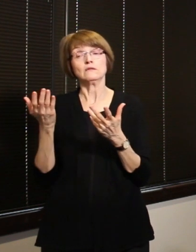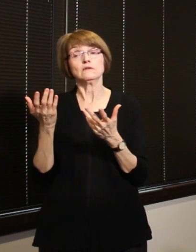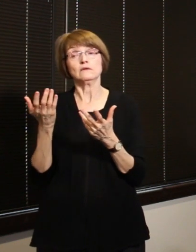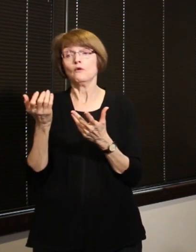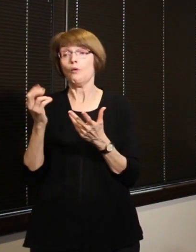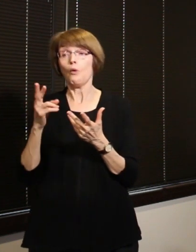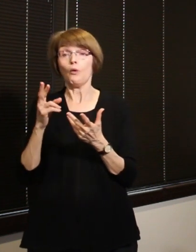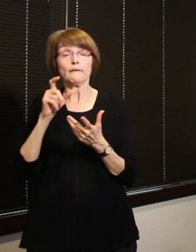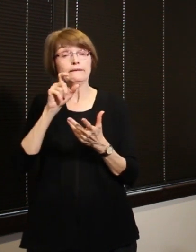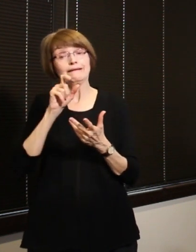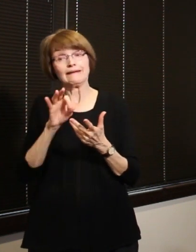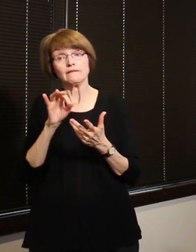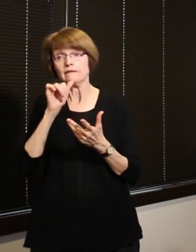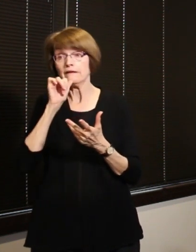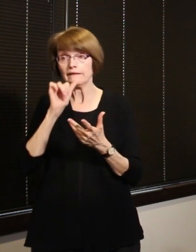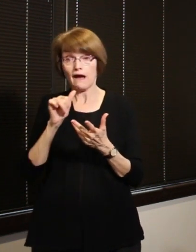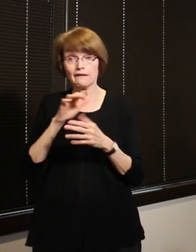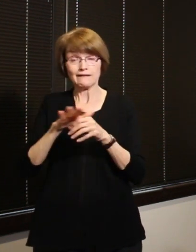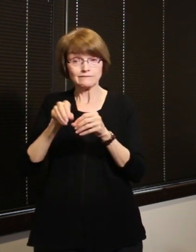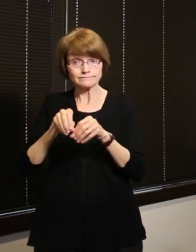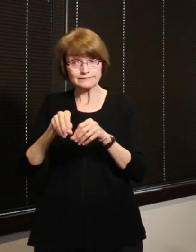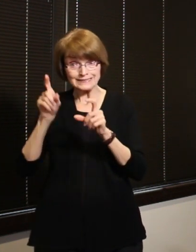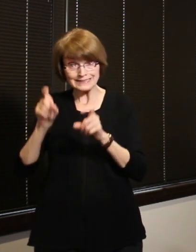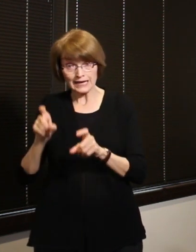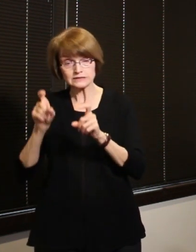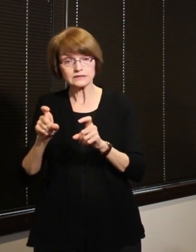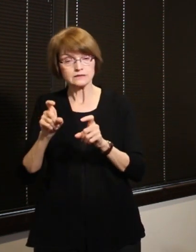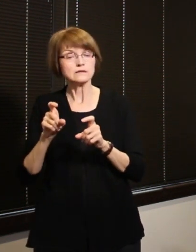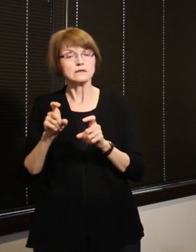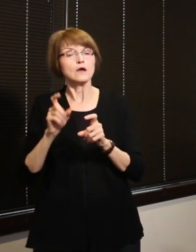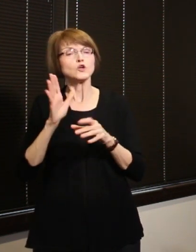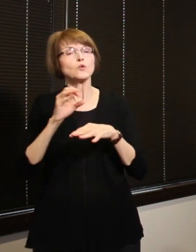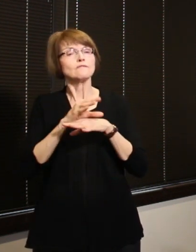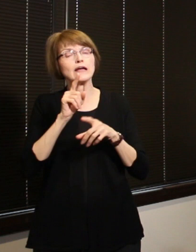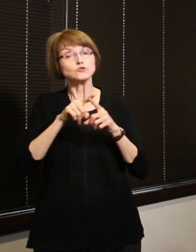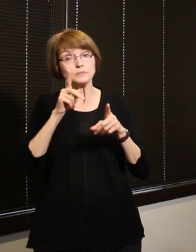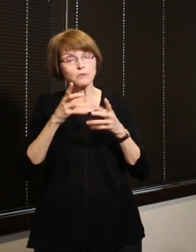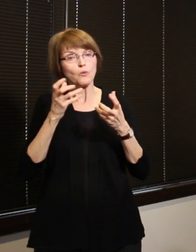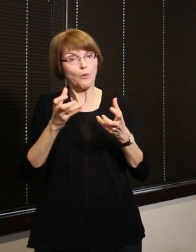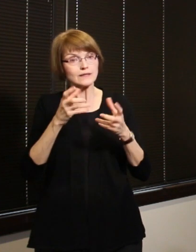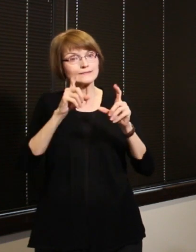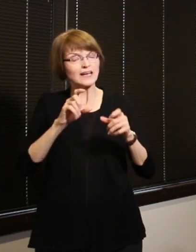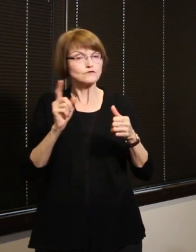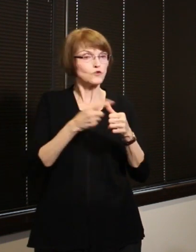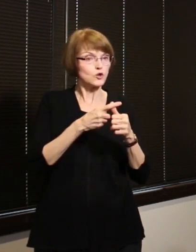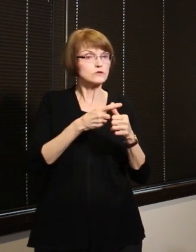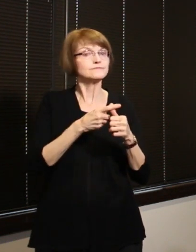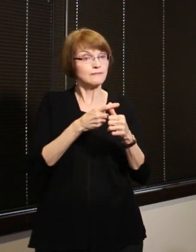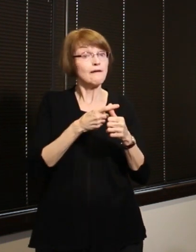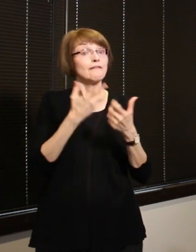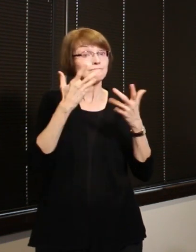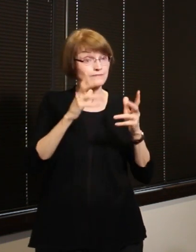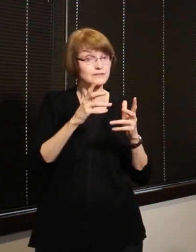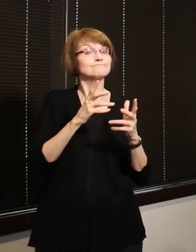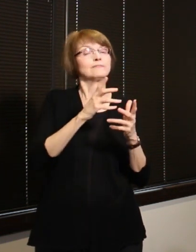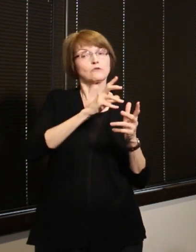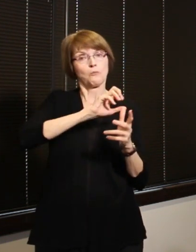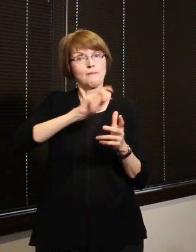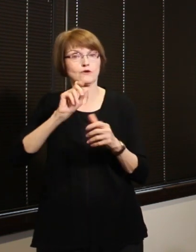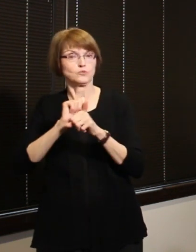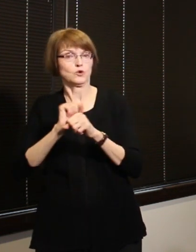they go back to work or re-enter public settings? So I've heard this question before from a couple of other people